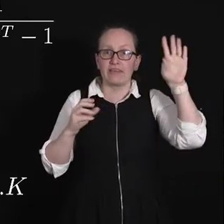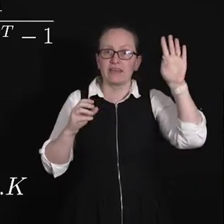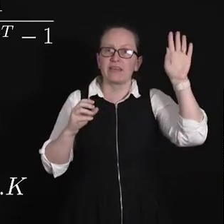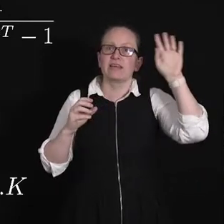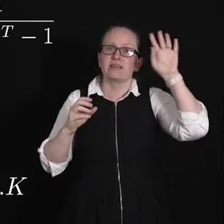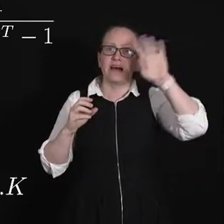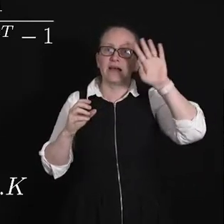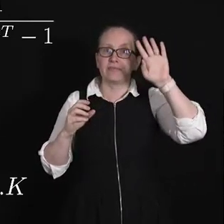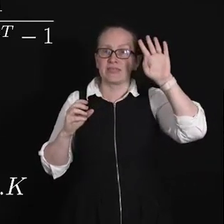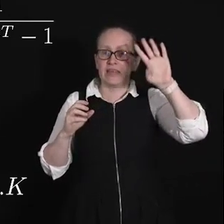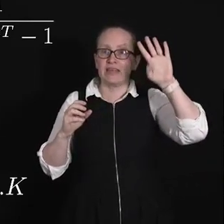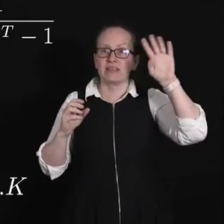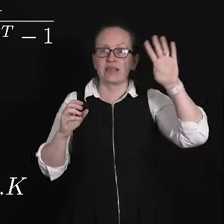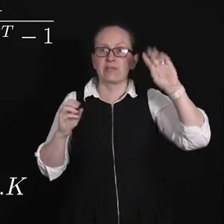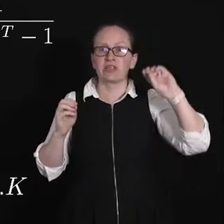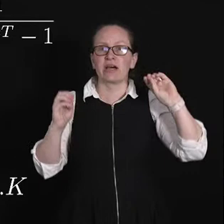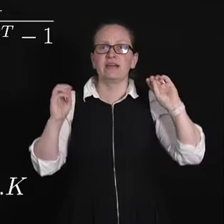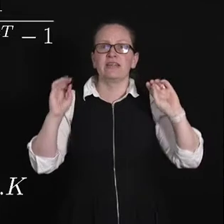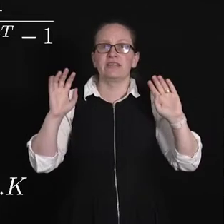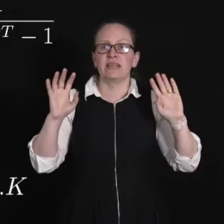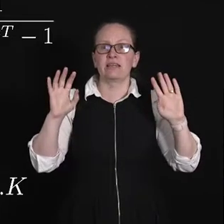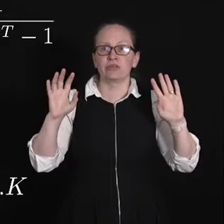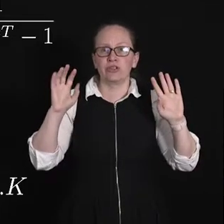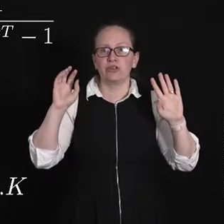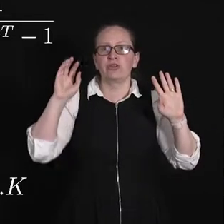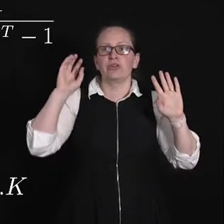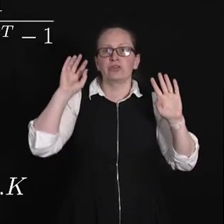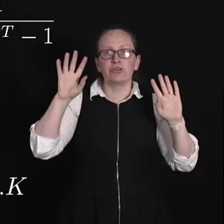wavelength, times T, the temperature, is equal to